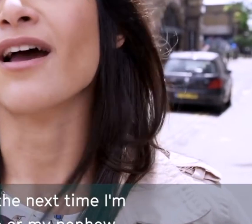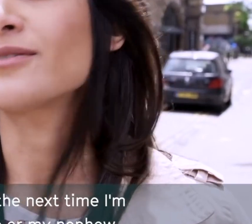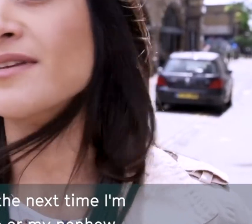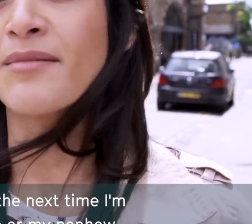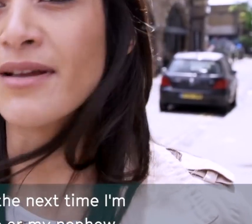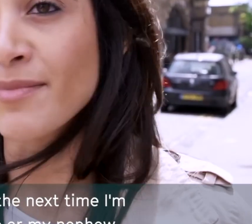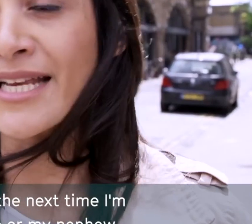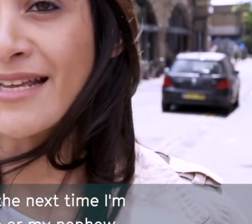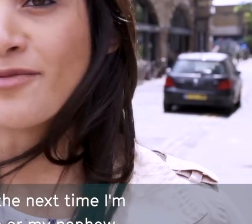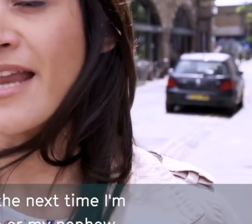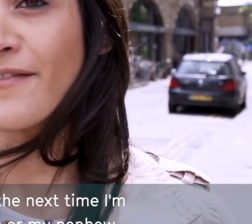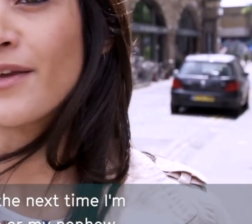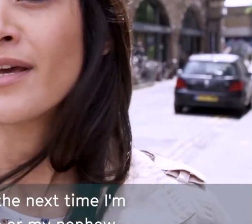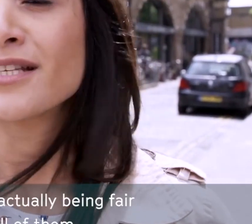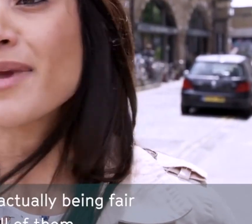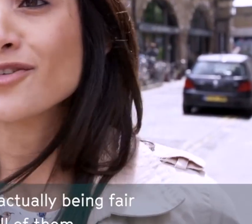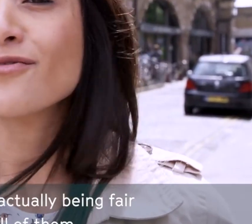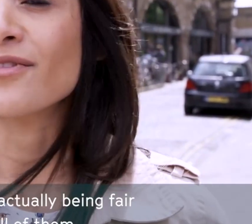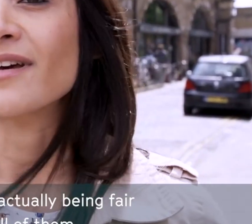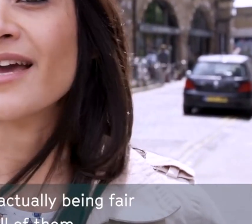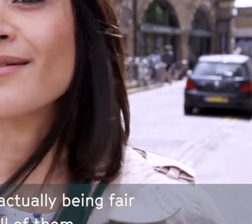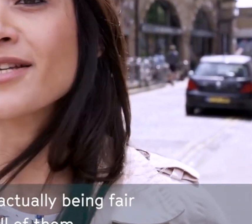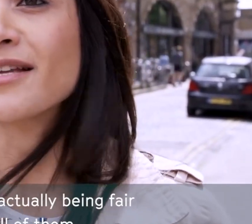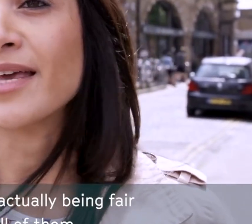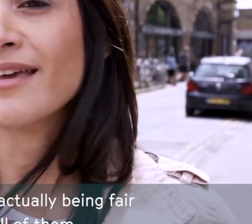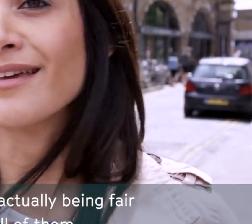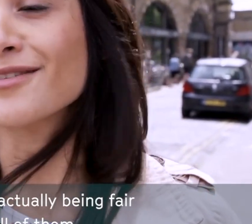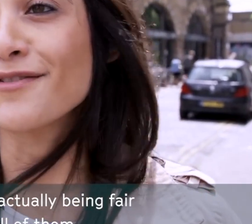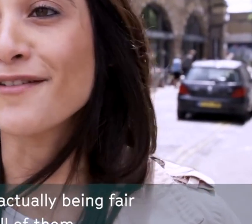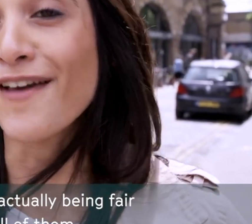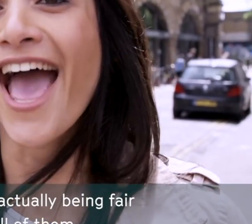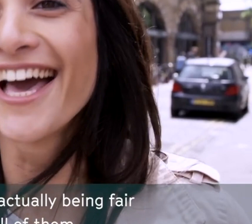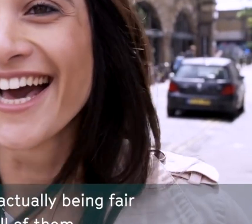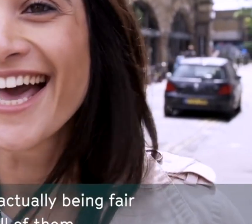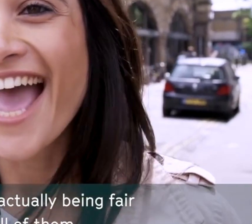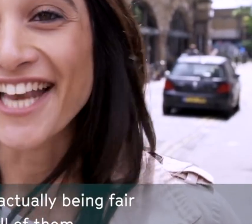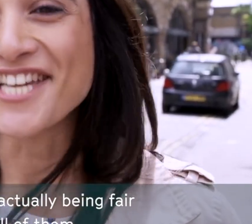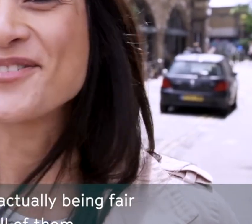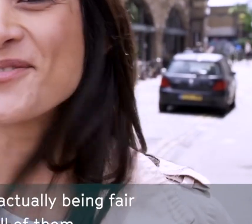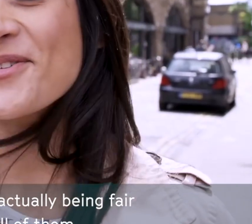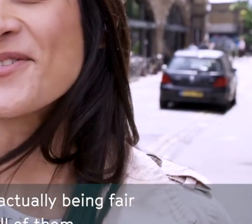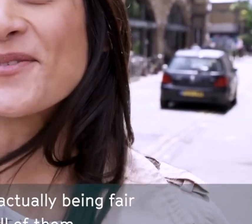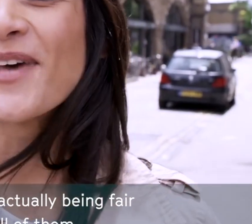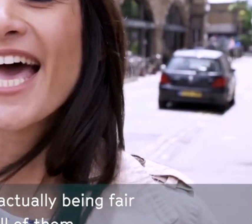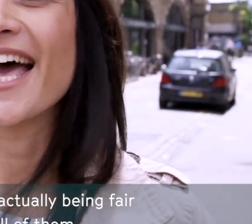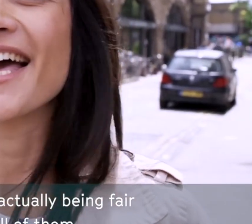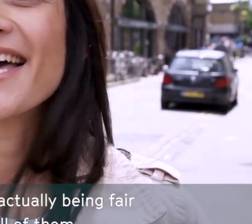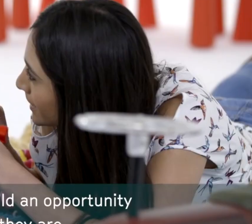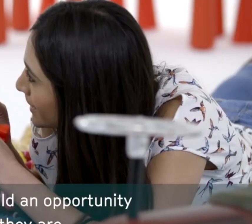with a child, so my niece or my nephew, to make sure that I am actually being sort of fair and equal with all of